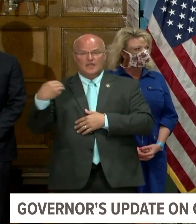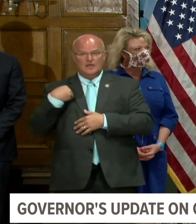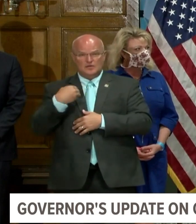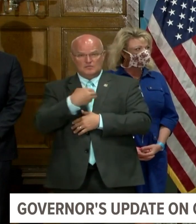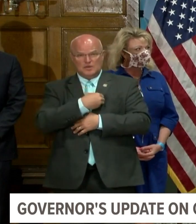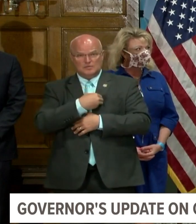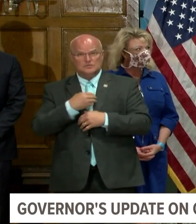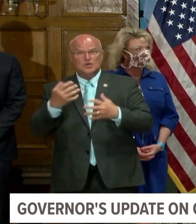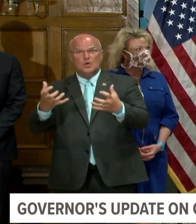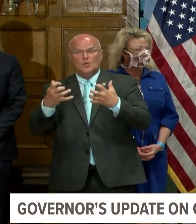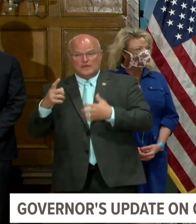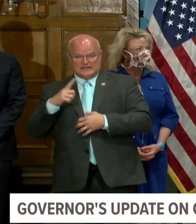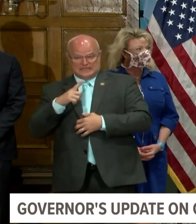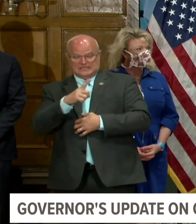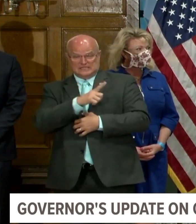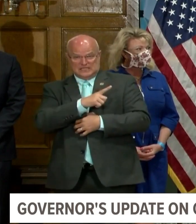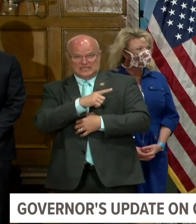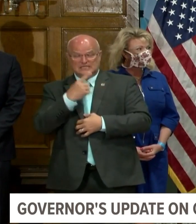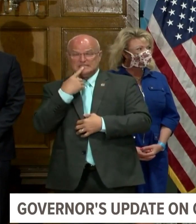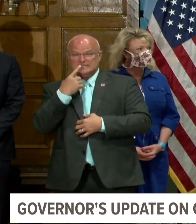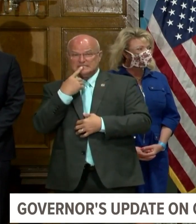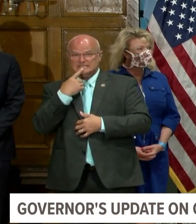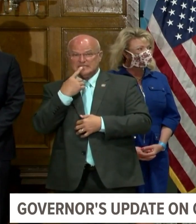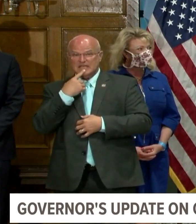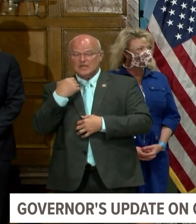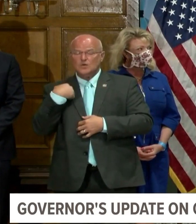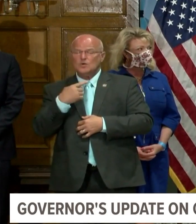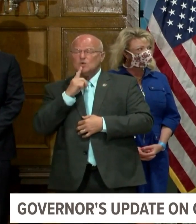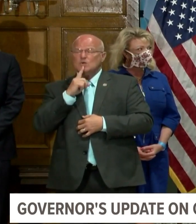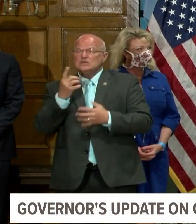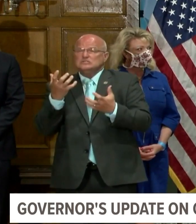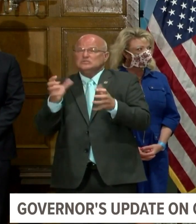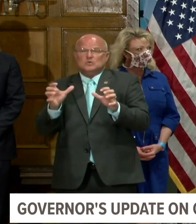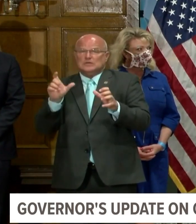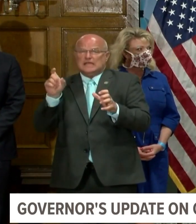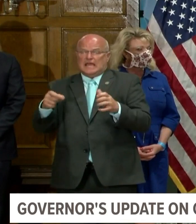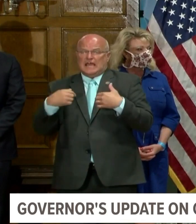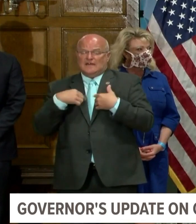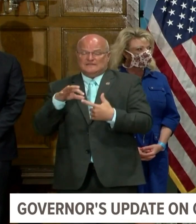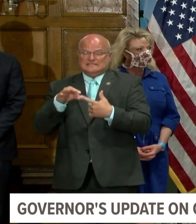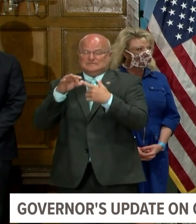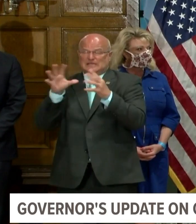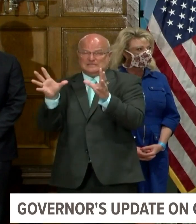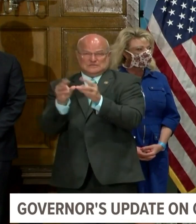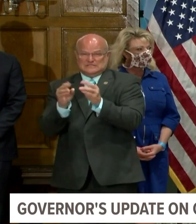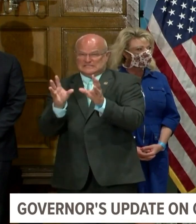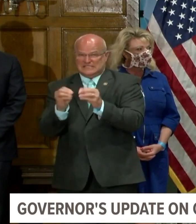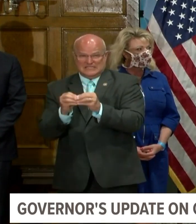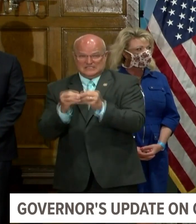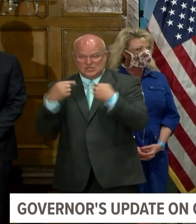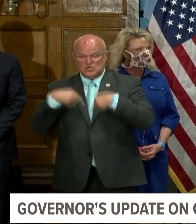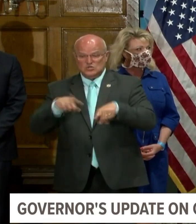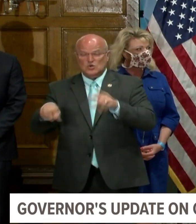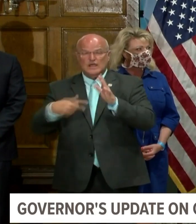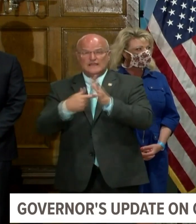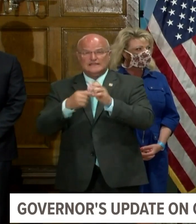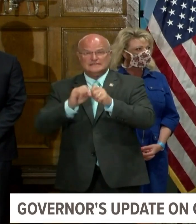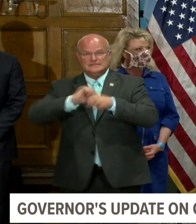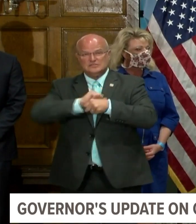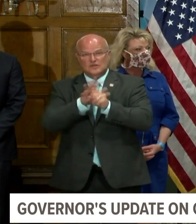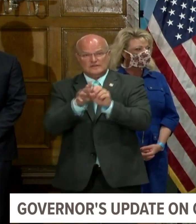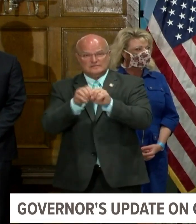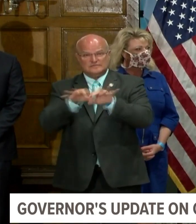members who wanted the legislation that said we really don't want to have a special session during this